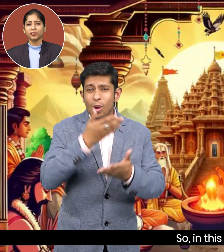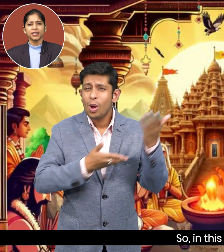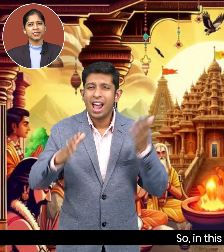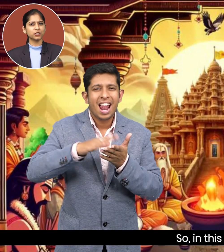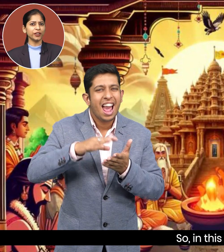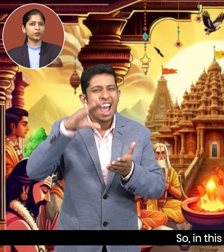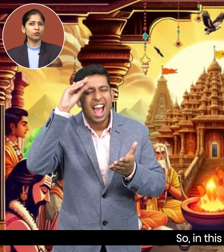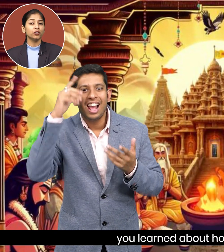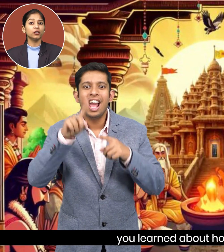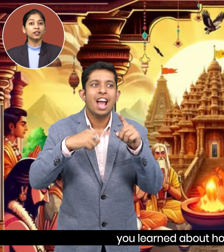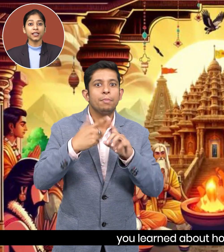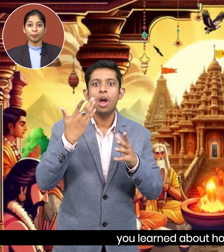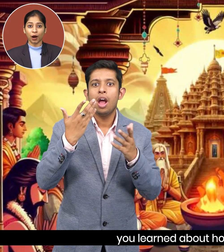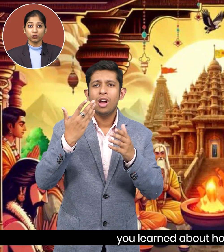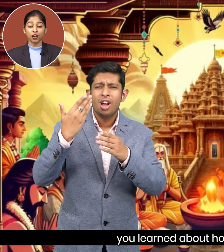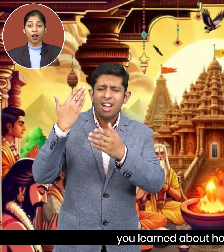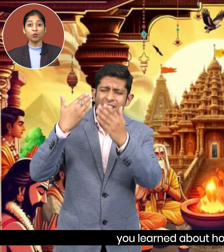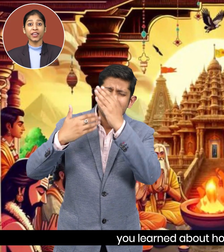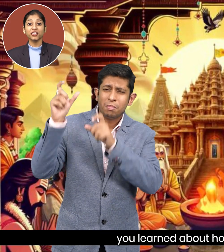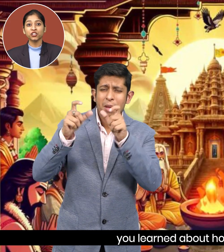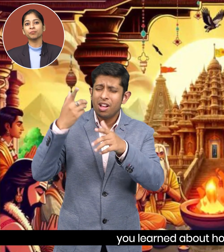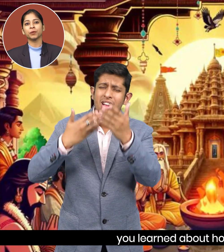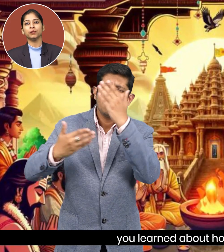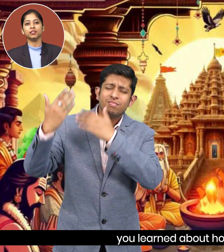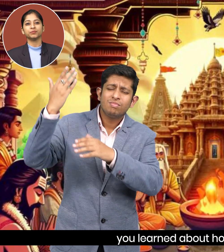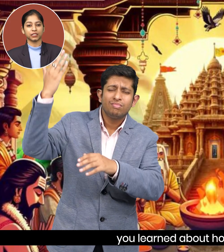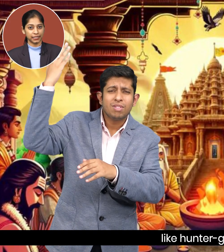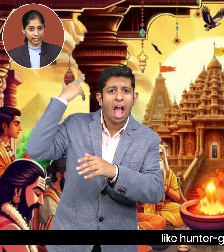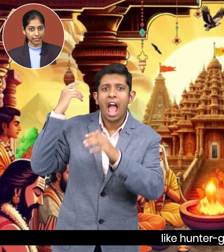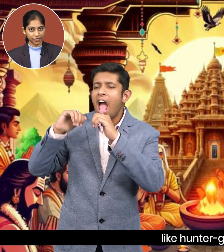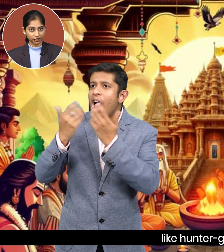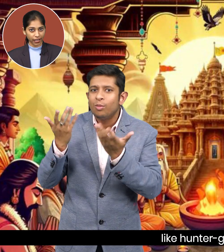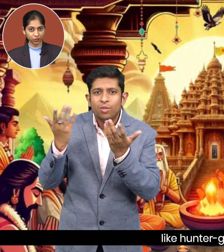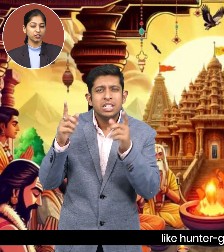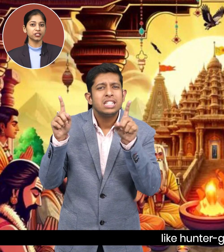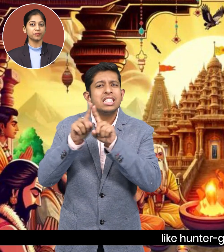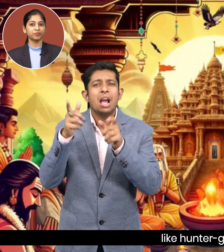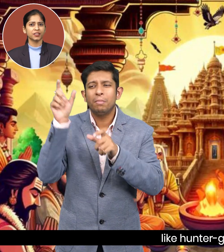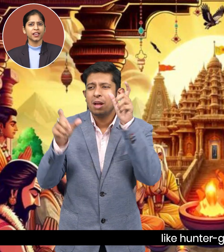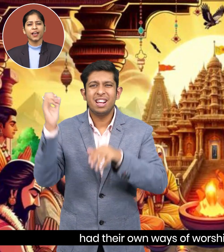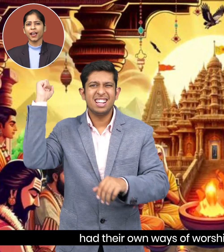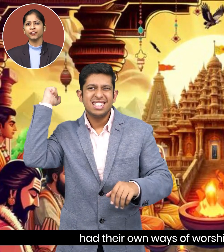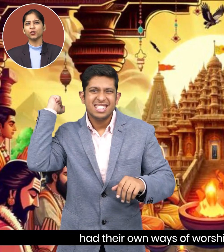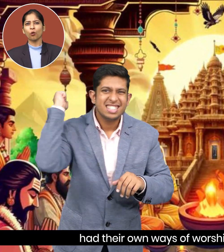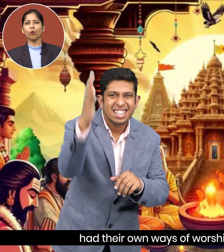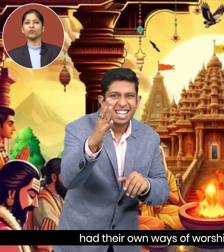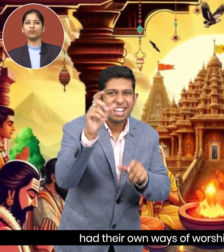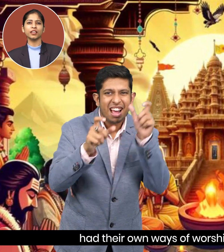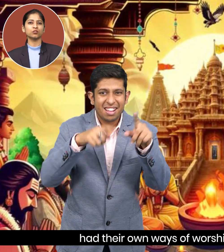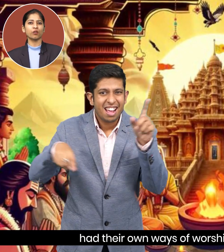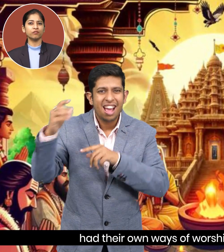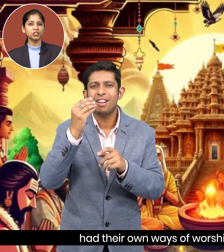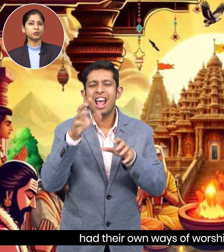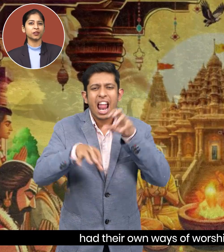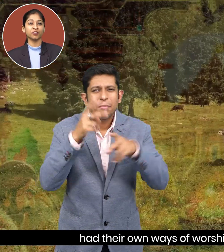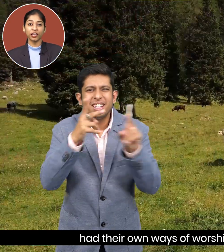So, in this video, you learned about how ancient people, like hunter-gatherers, had their own